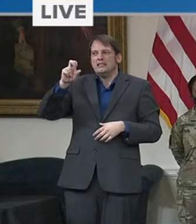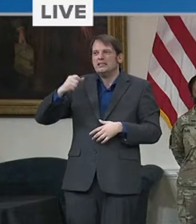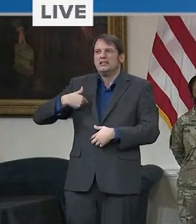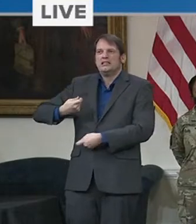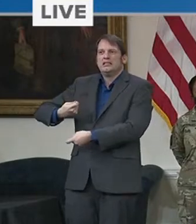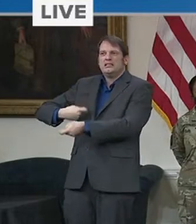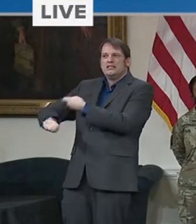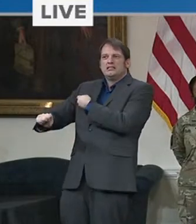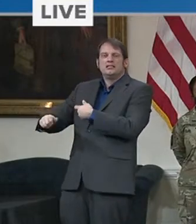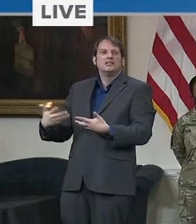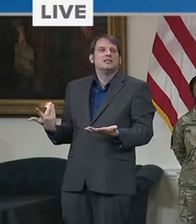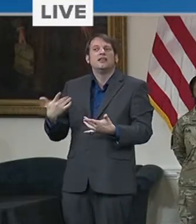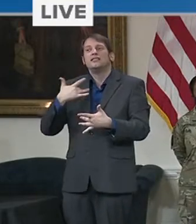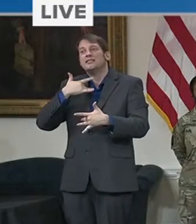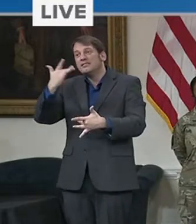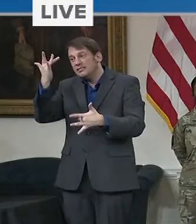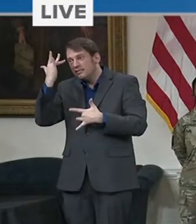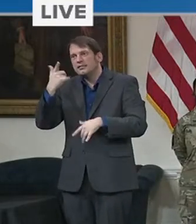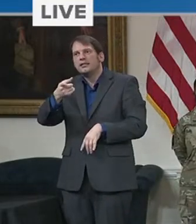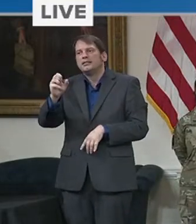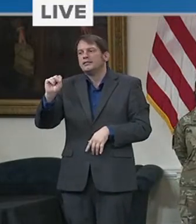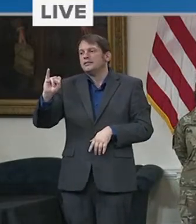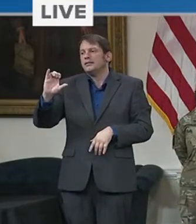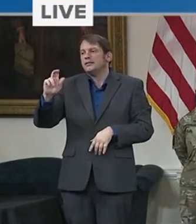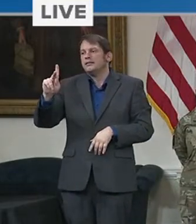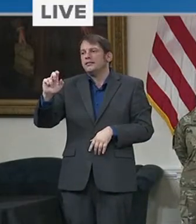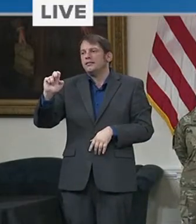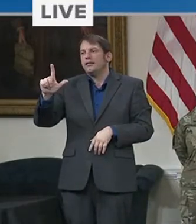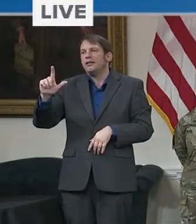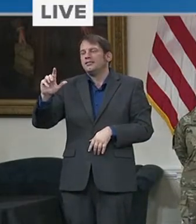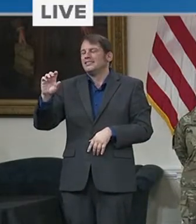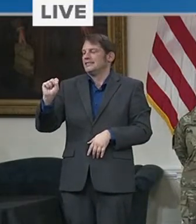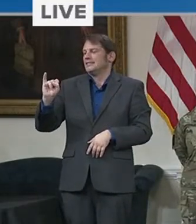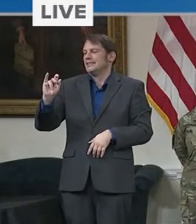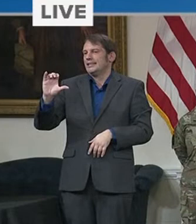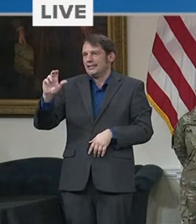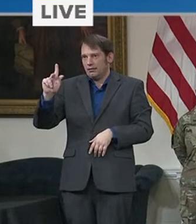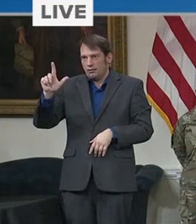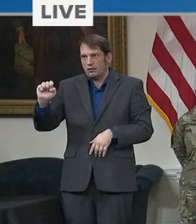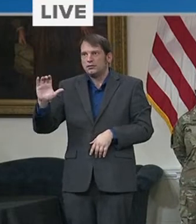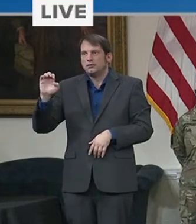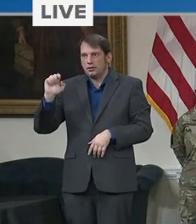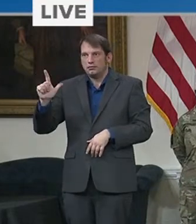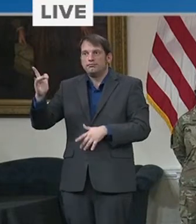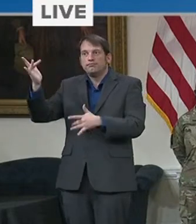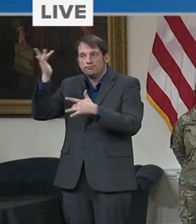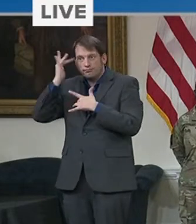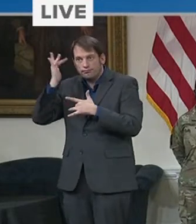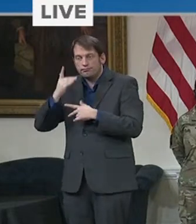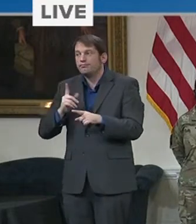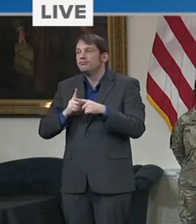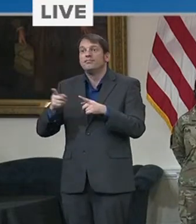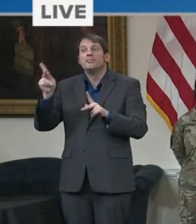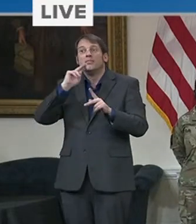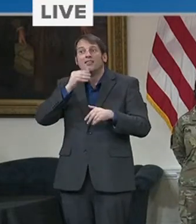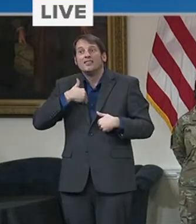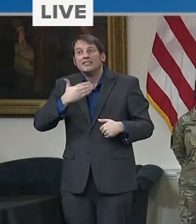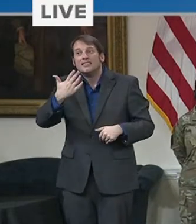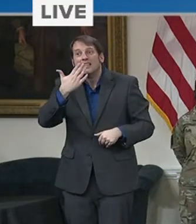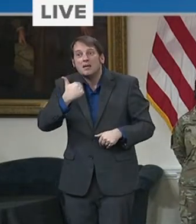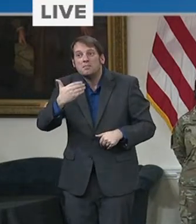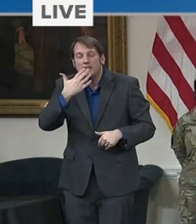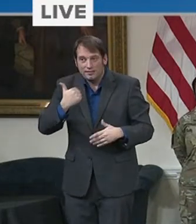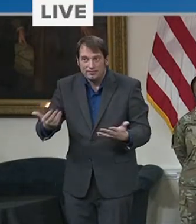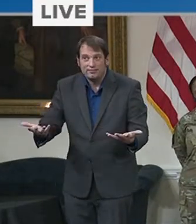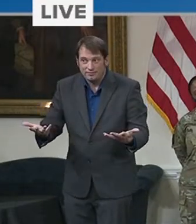disease, and diabetic patients. In addition to those high-risk medical conditions, studies